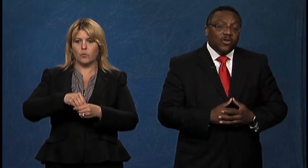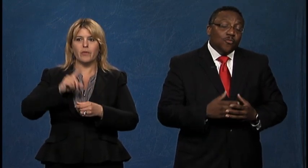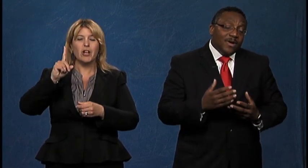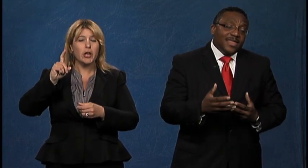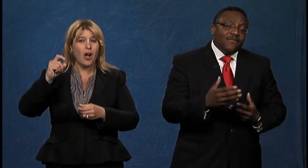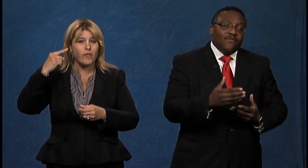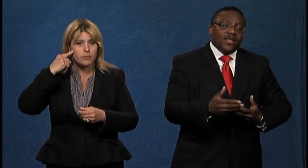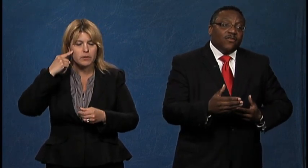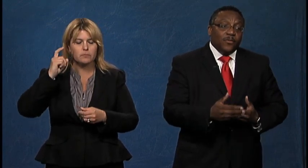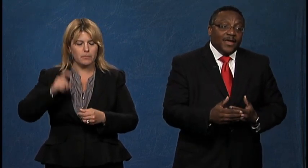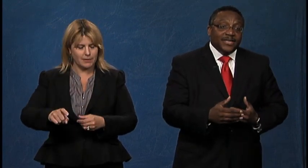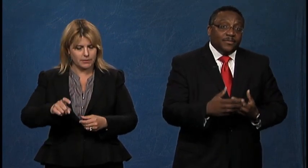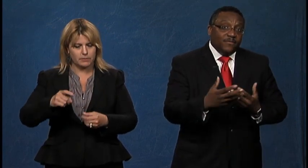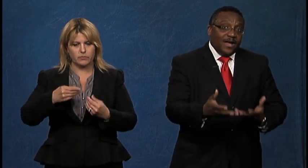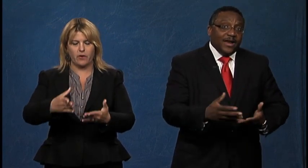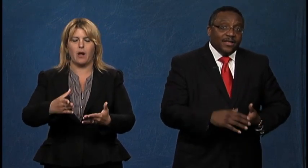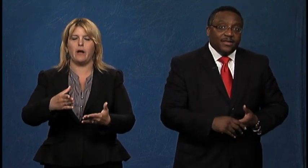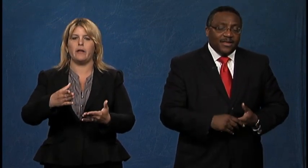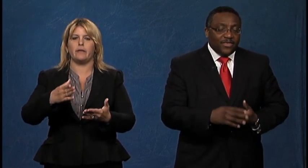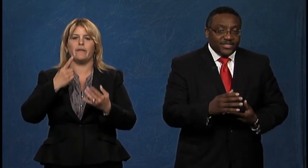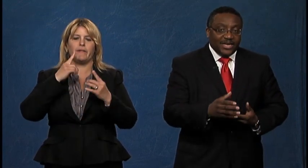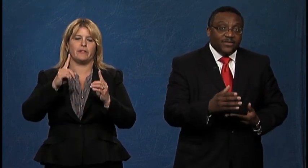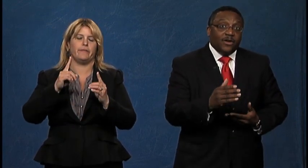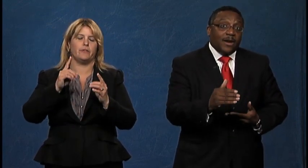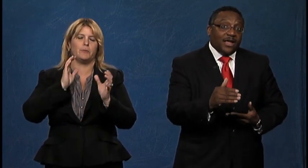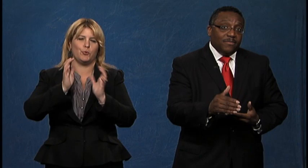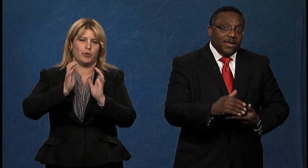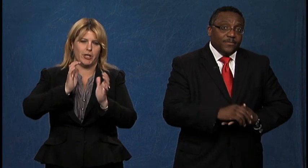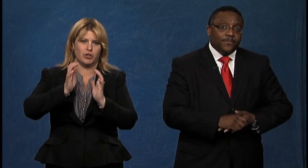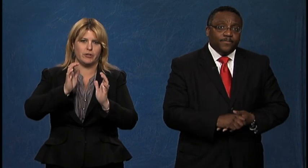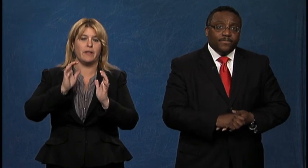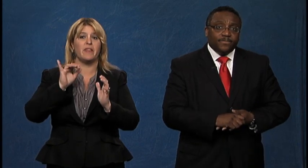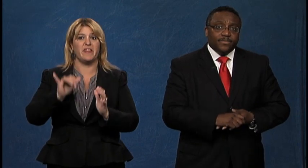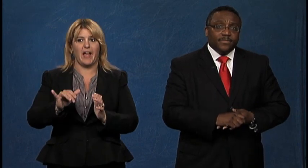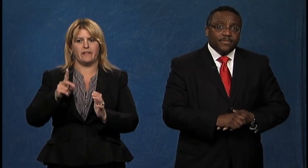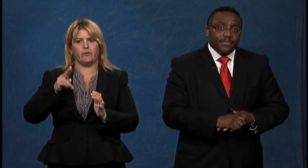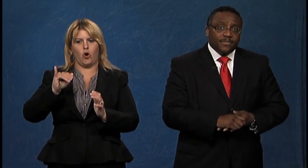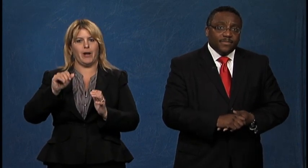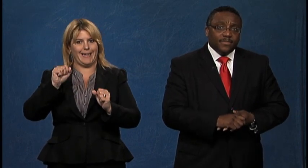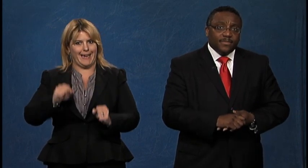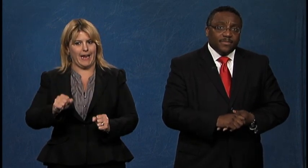So you must have effective communication provided. That's a challenge VRI can meet.